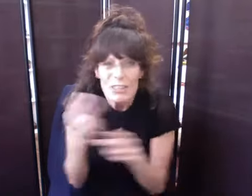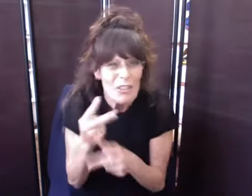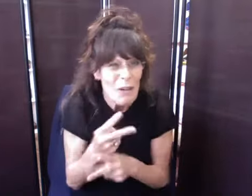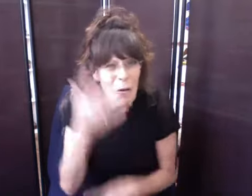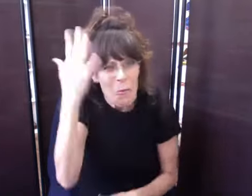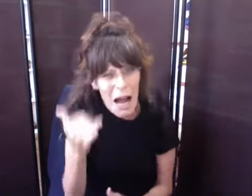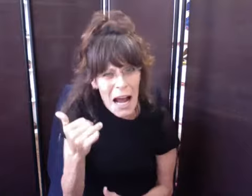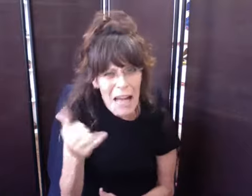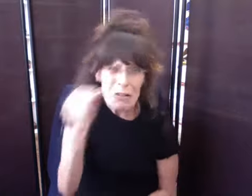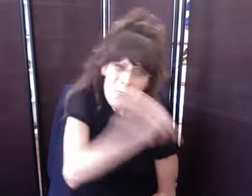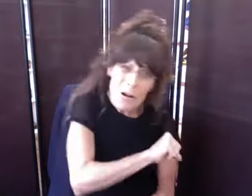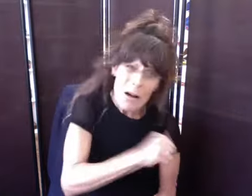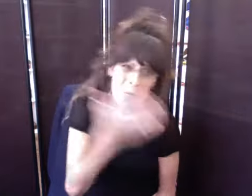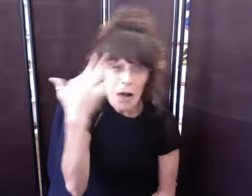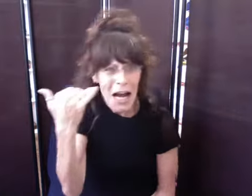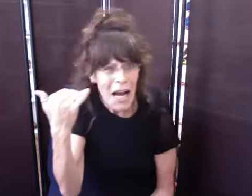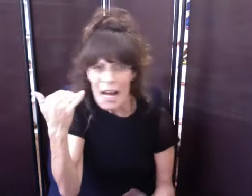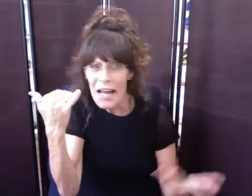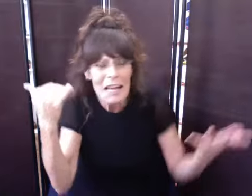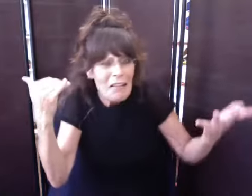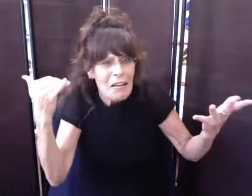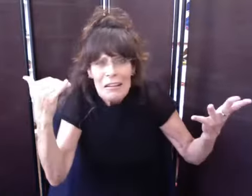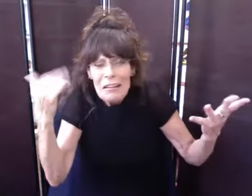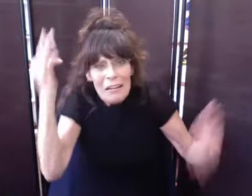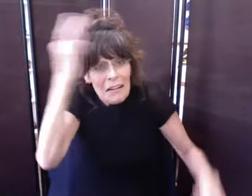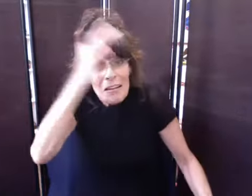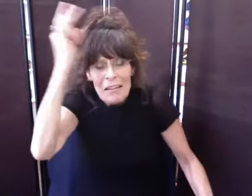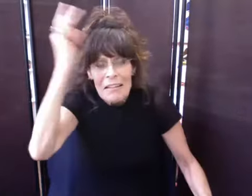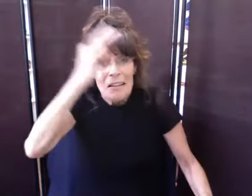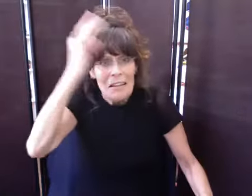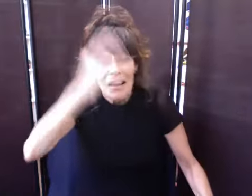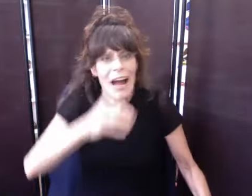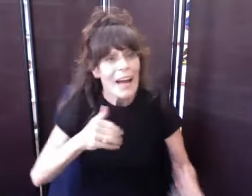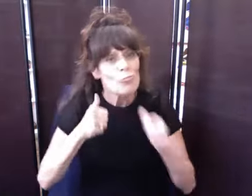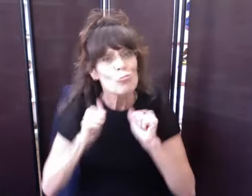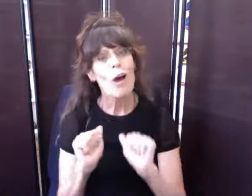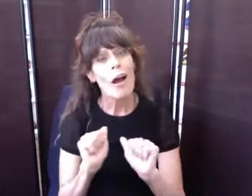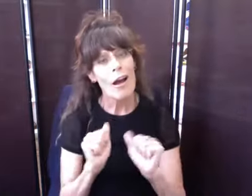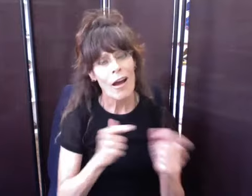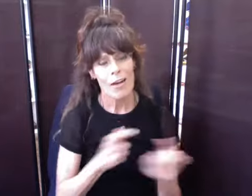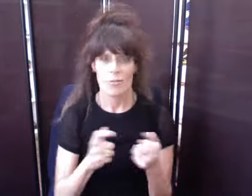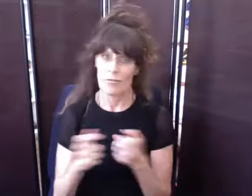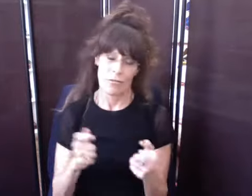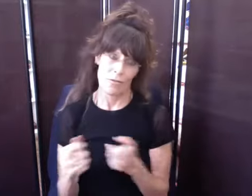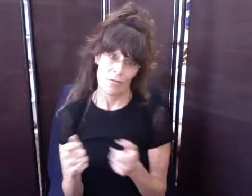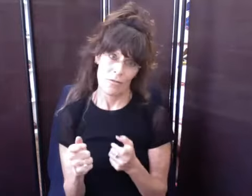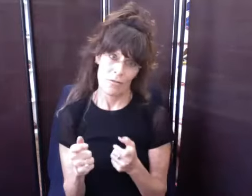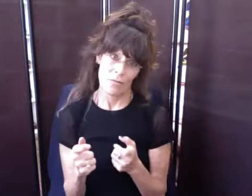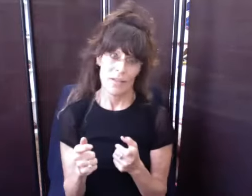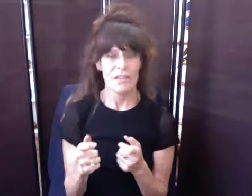to. And that's the truth. I truly and sincerely tried to control what I was doing. Once I hit a certain point in the evening, well, I didn't